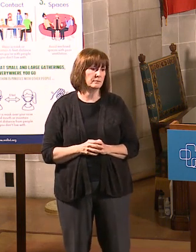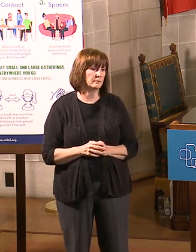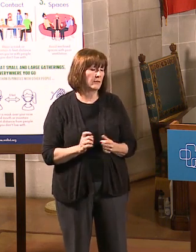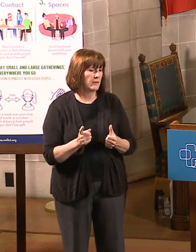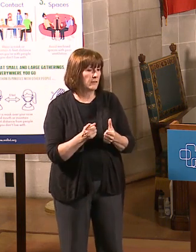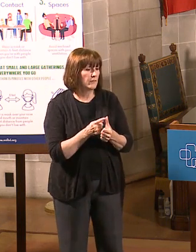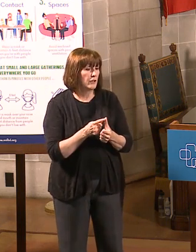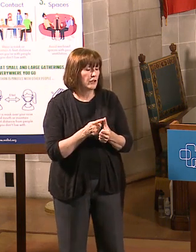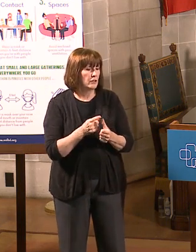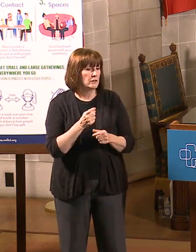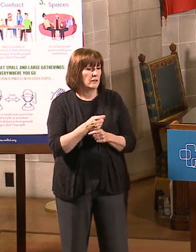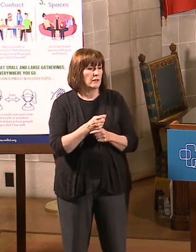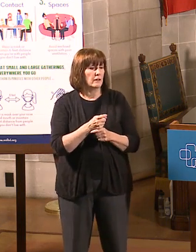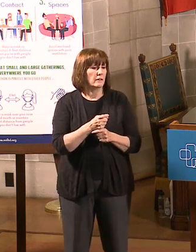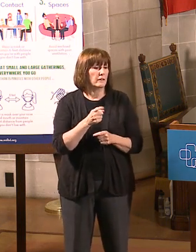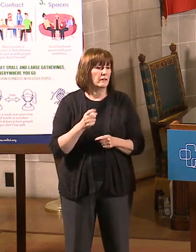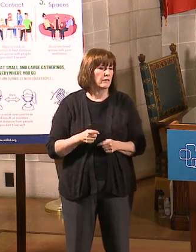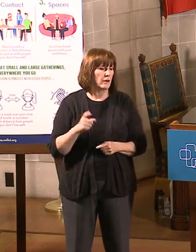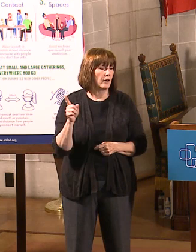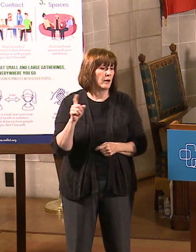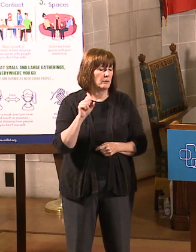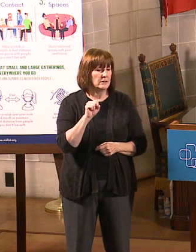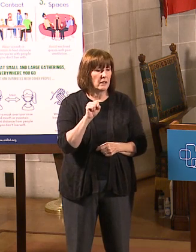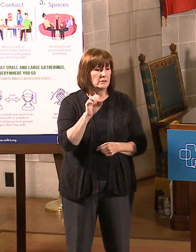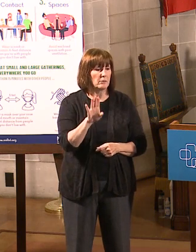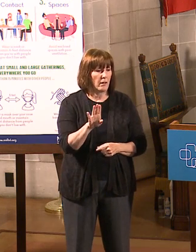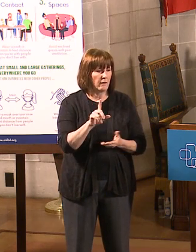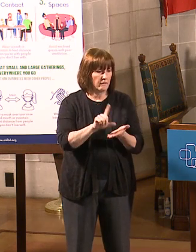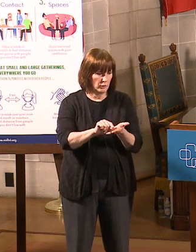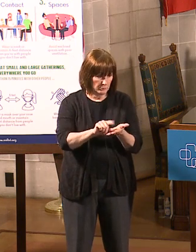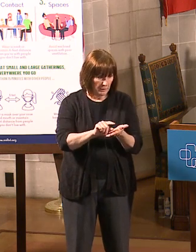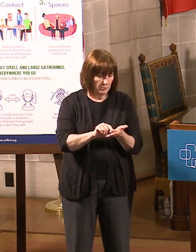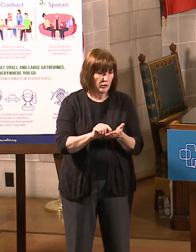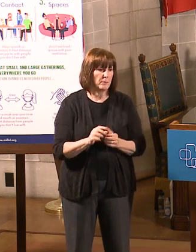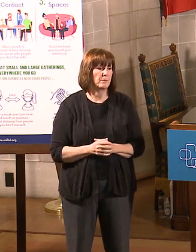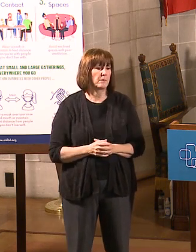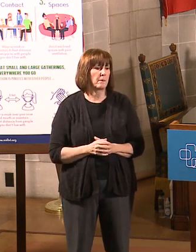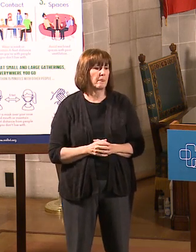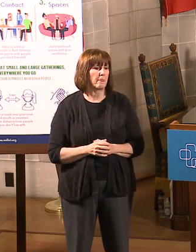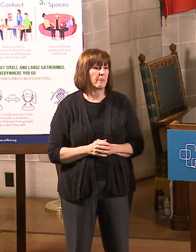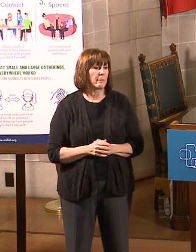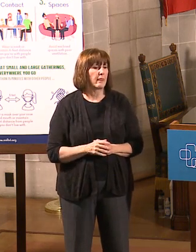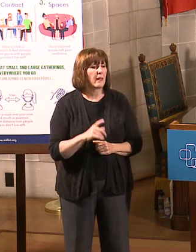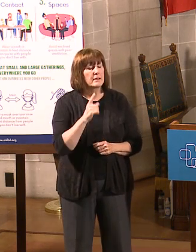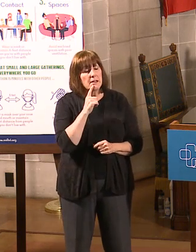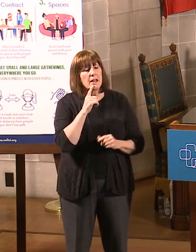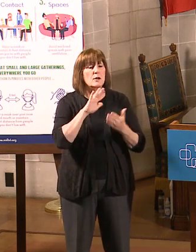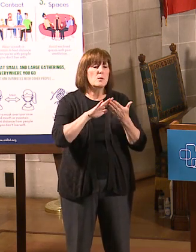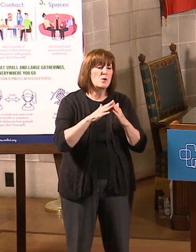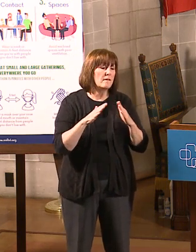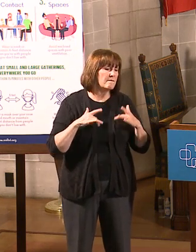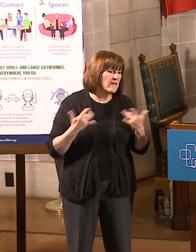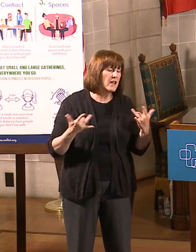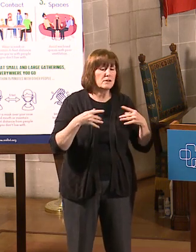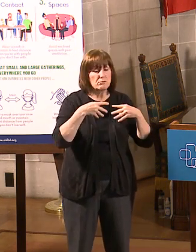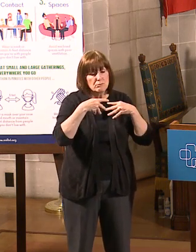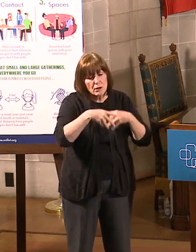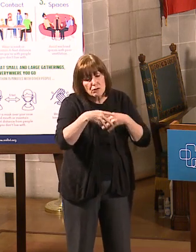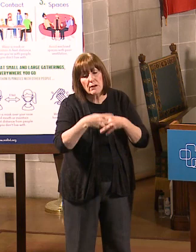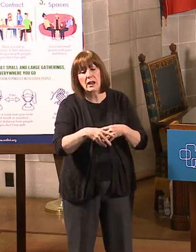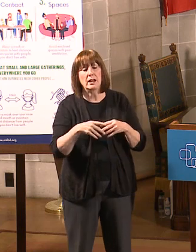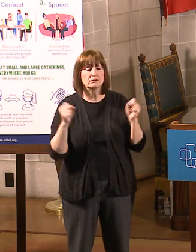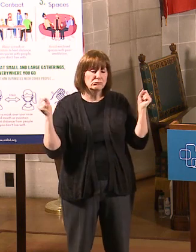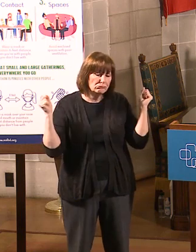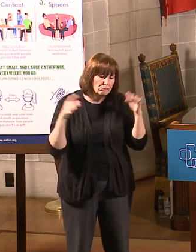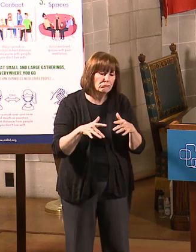from Manette Lokes from the Scottsbluff Herald. Organizers of community events, parades, jogs, and other large gatherings have indicated plans